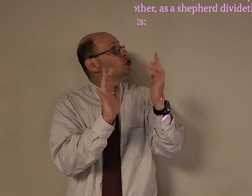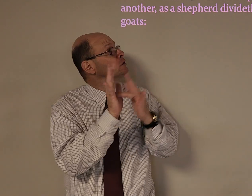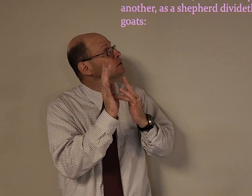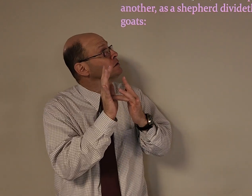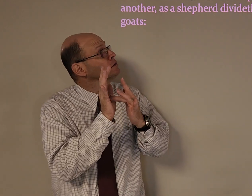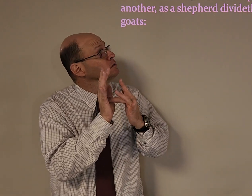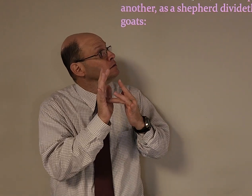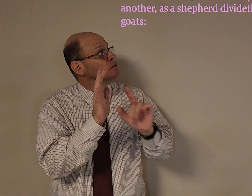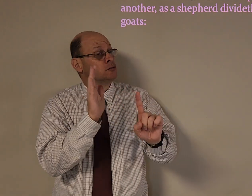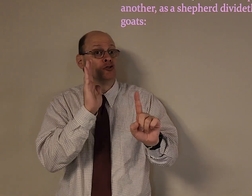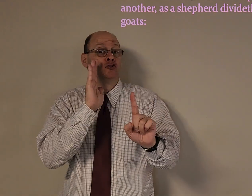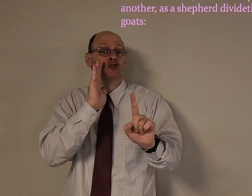32, "And before him,"